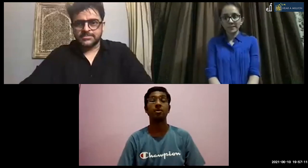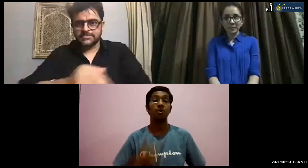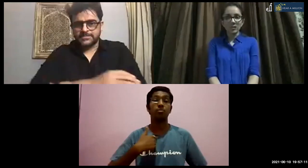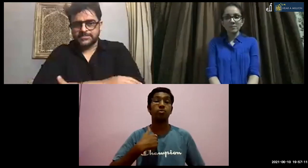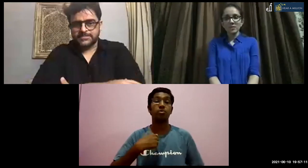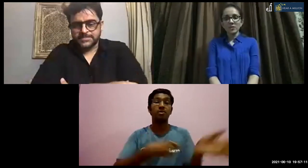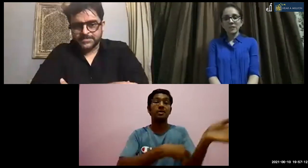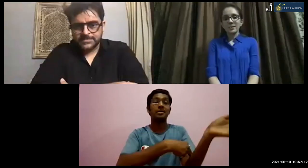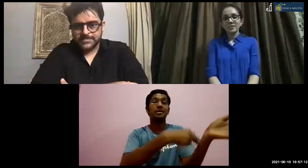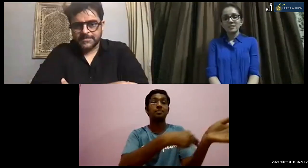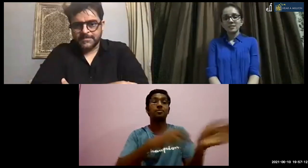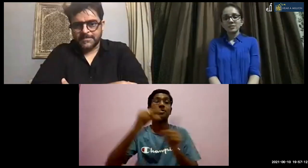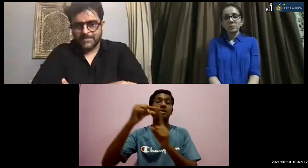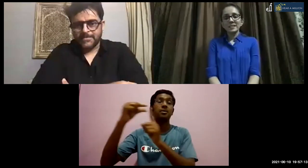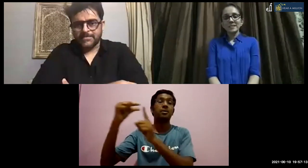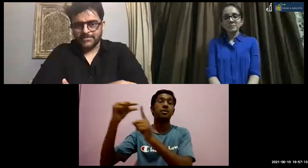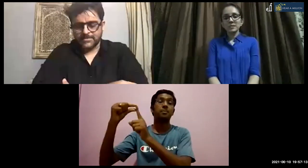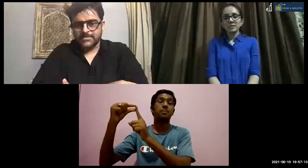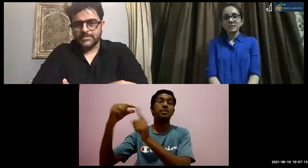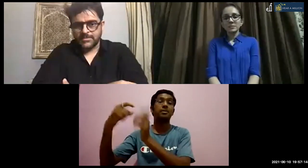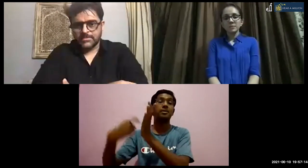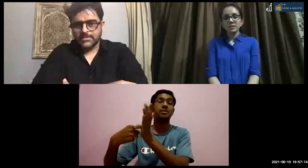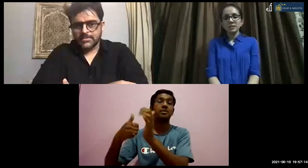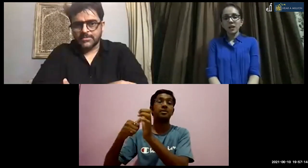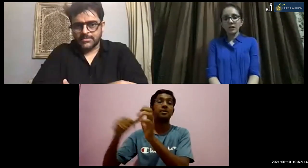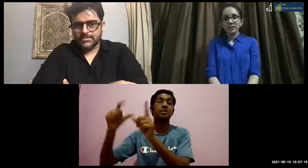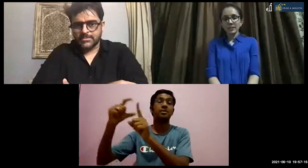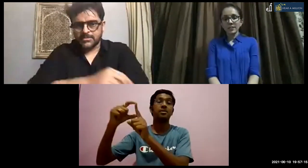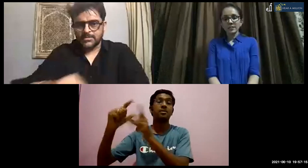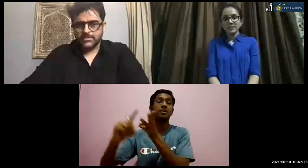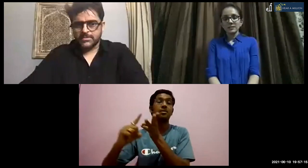from, etc. All right. So my name is Pradeep,